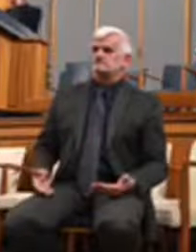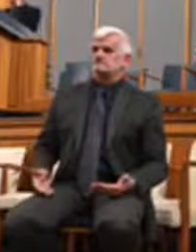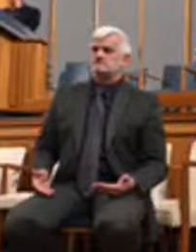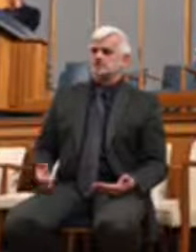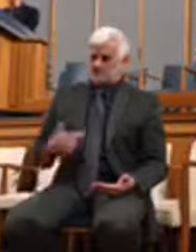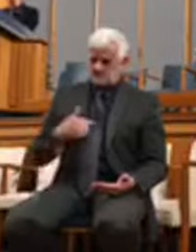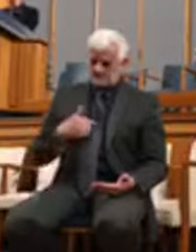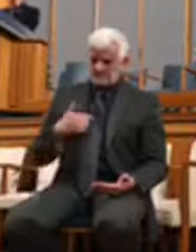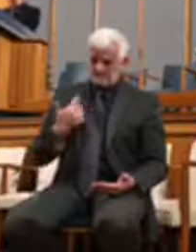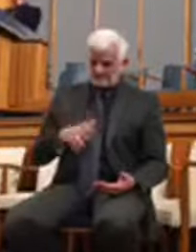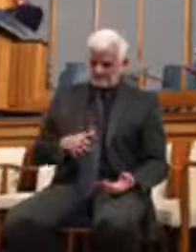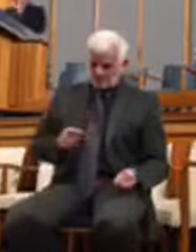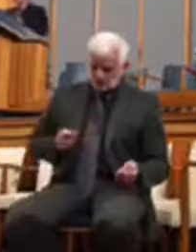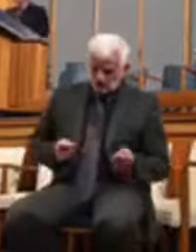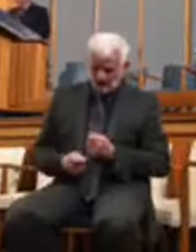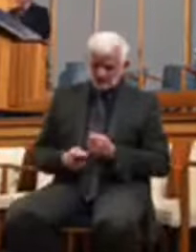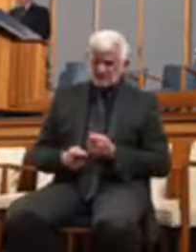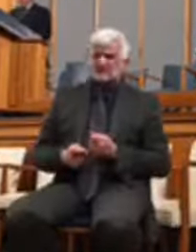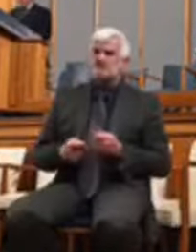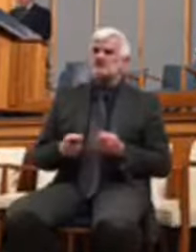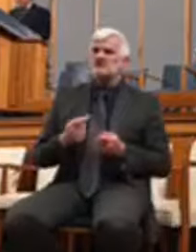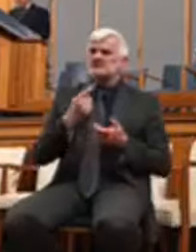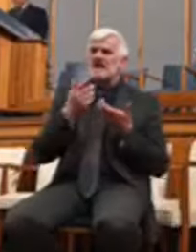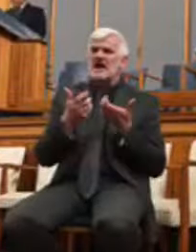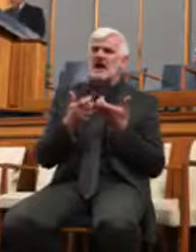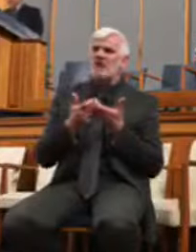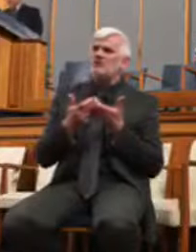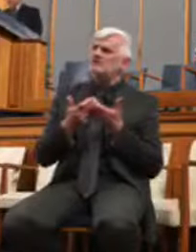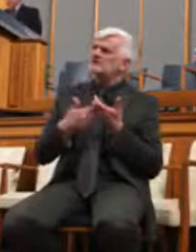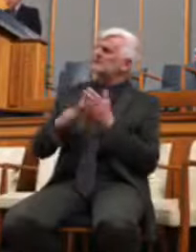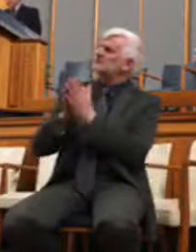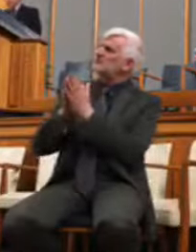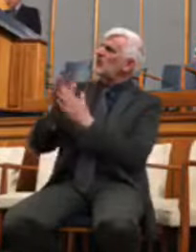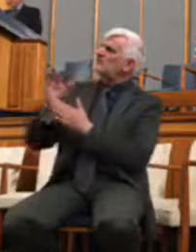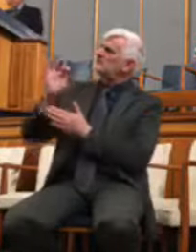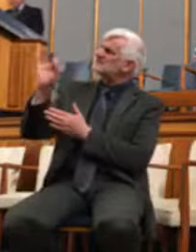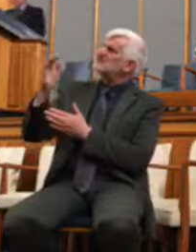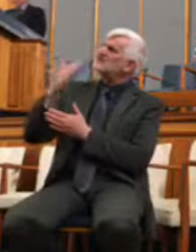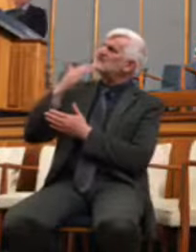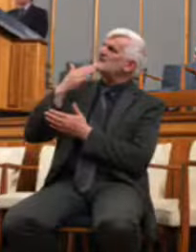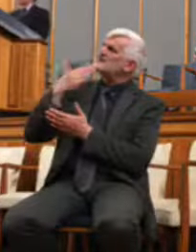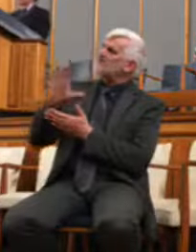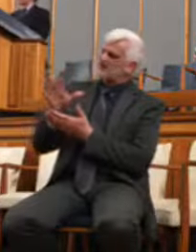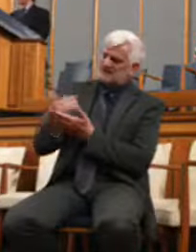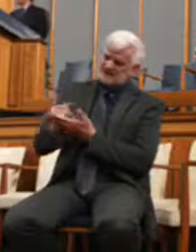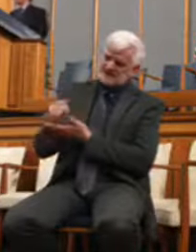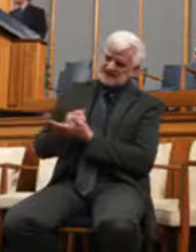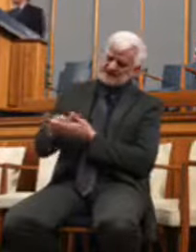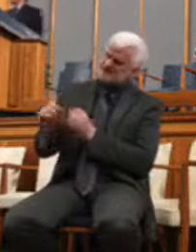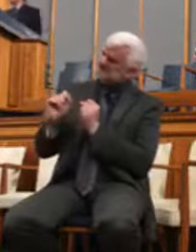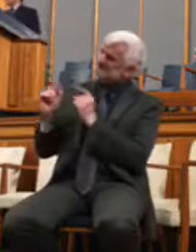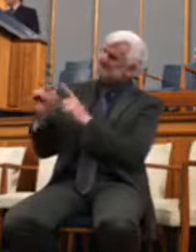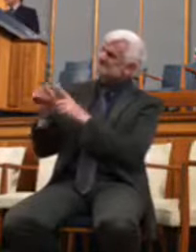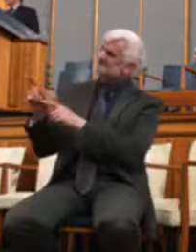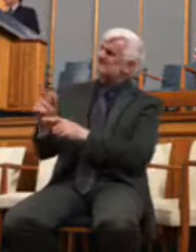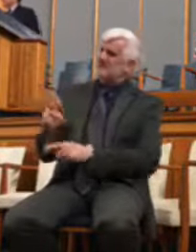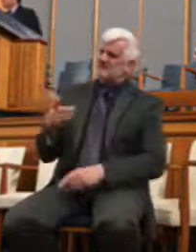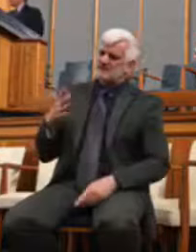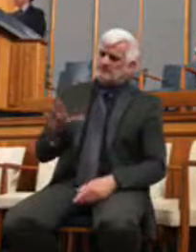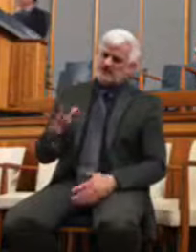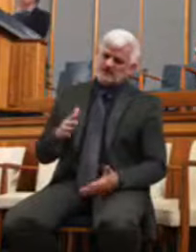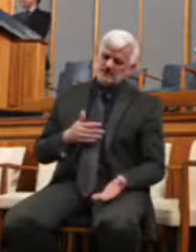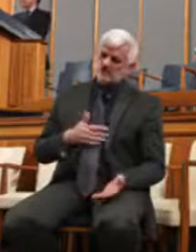have sinned against thee. In my nature, all the evil things I have thought and said against thee, I confess, and Lord,